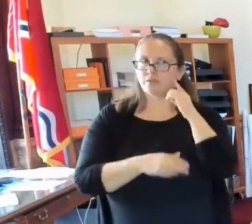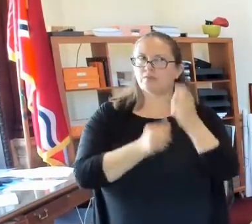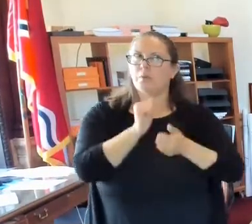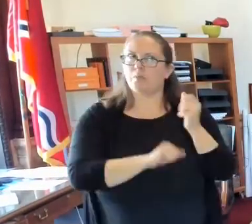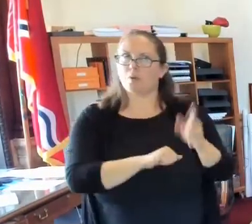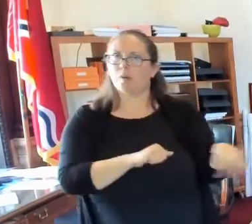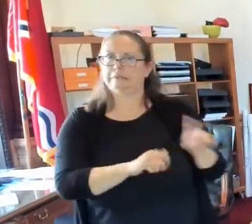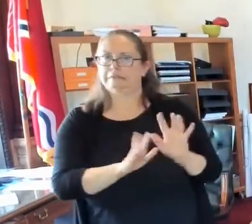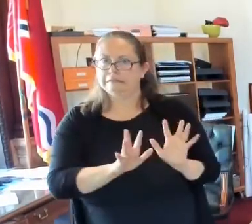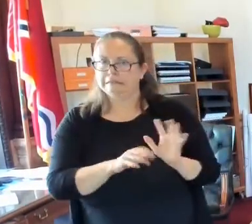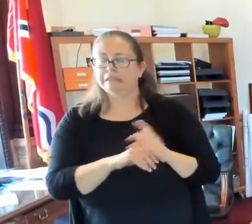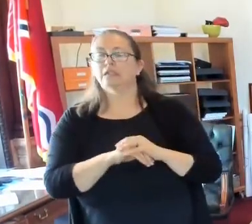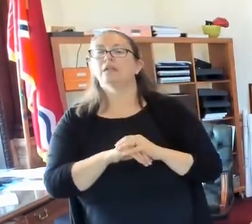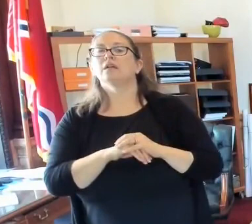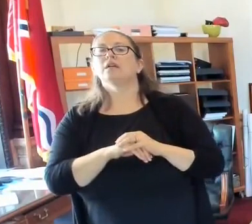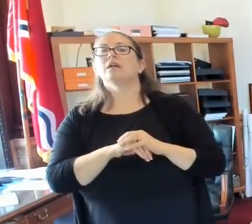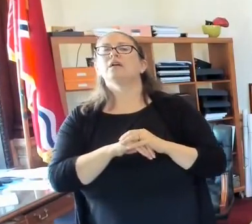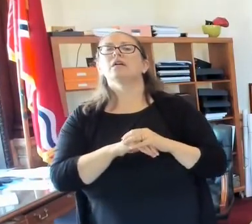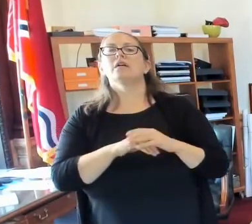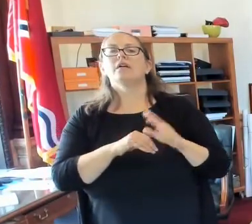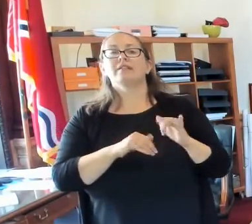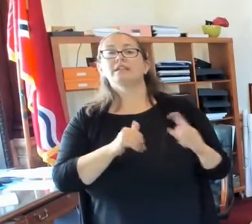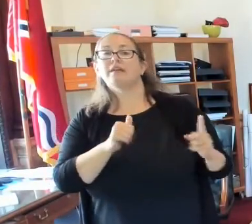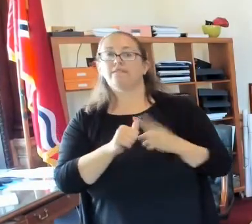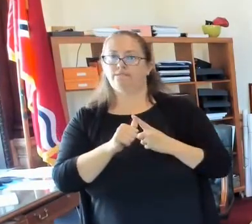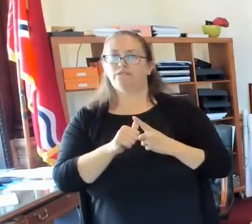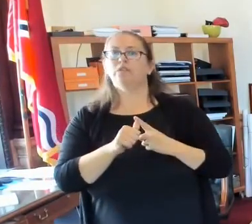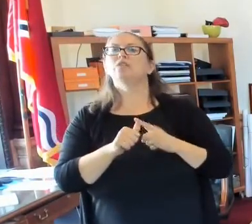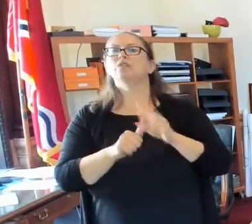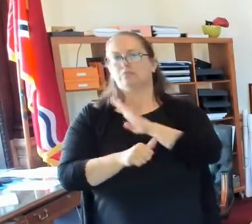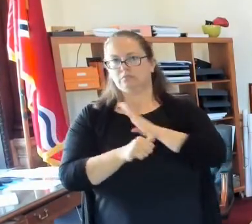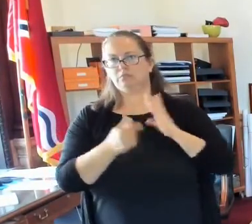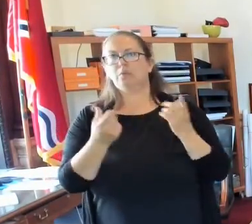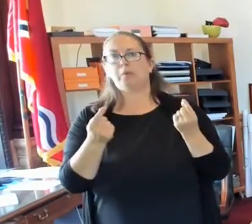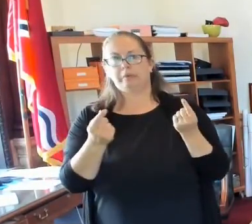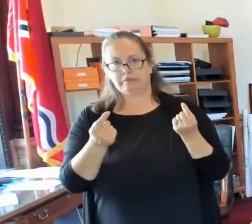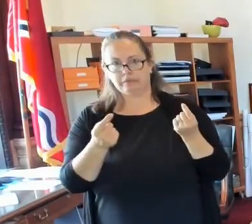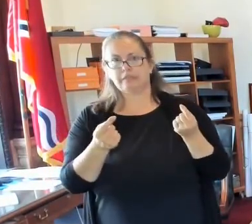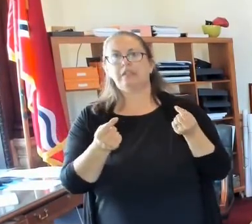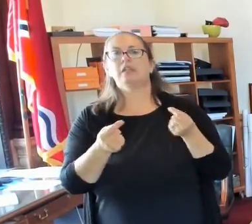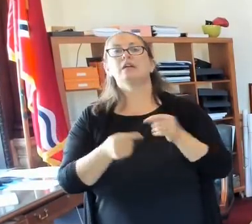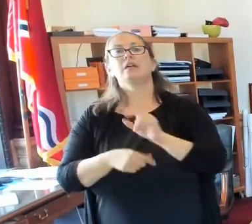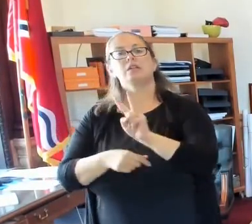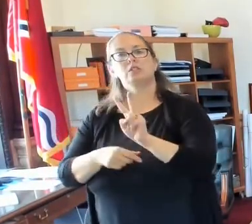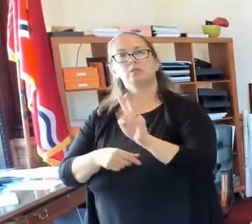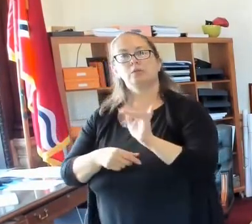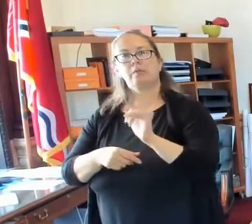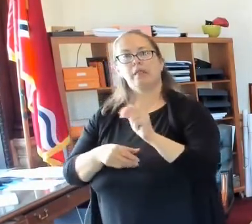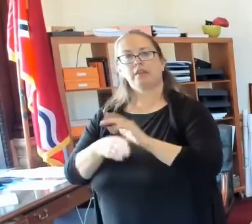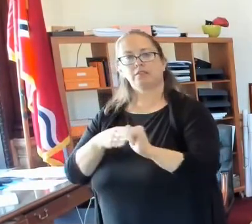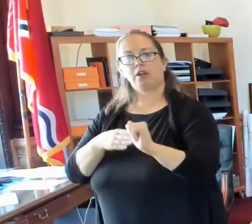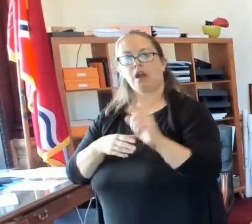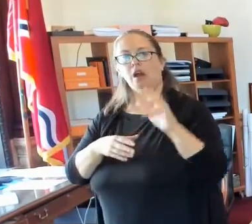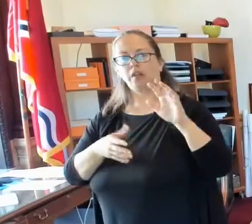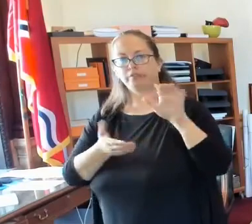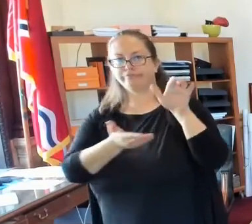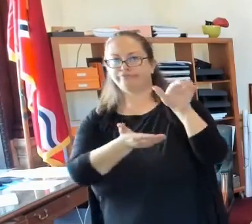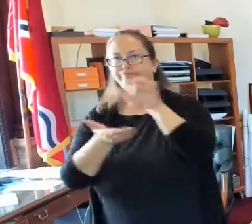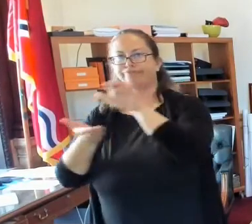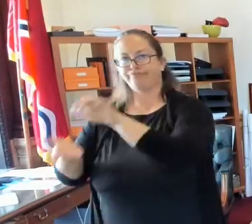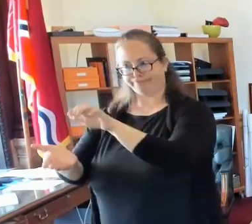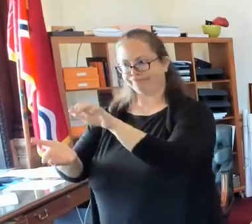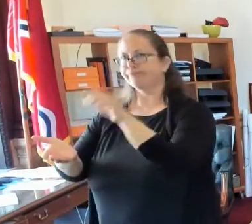So that's the first thing ENA did that I want to bring to your attention. They allocated that $2 million. Second